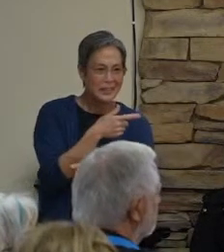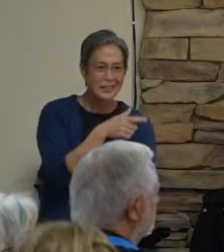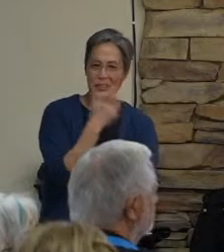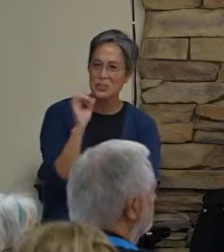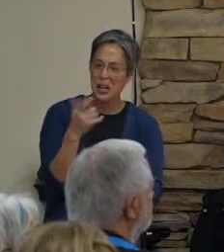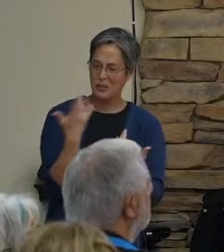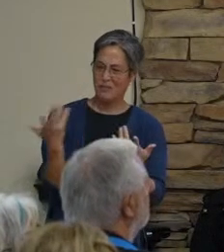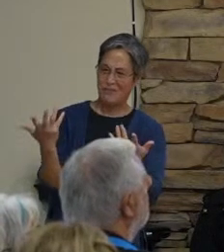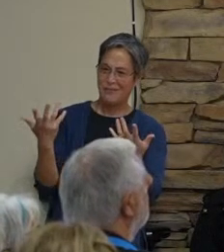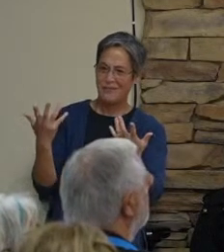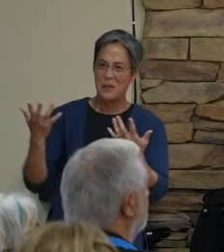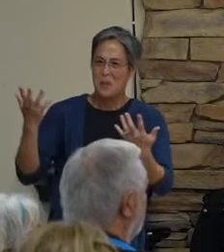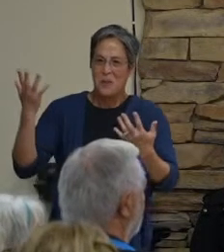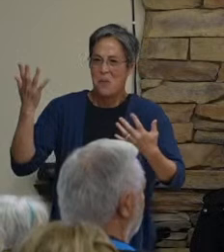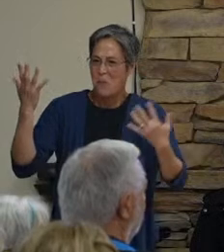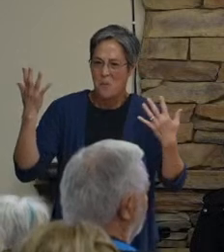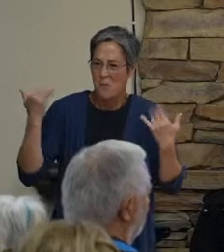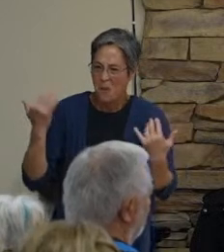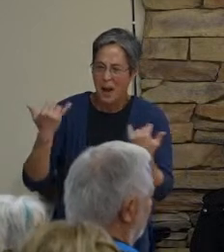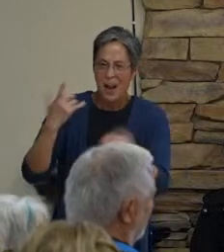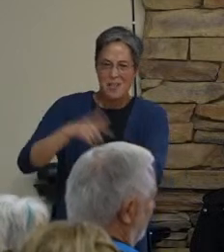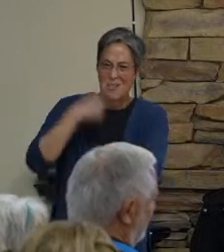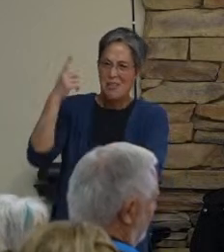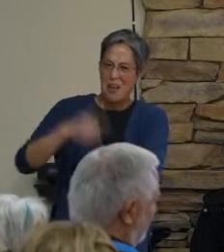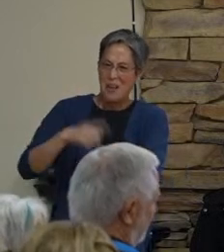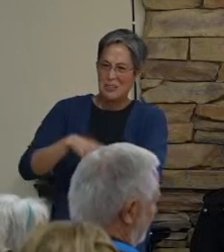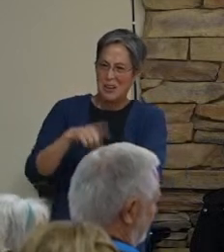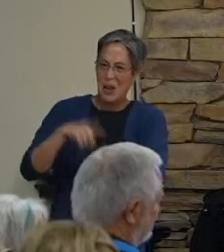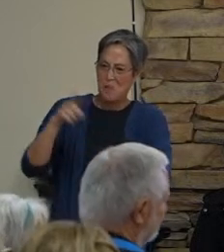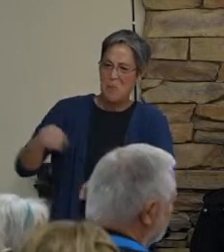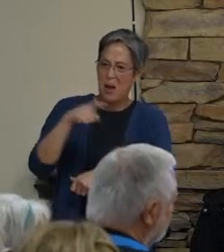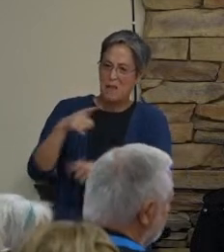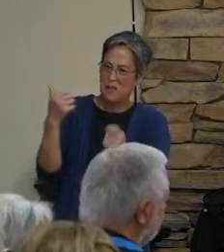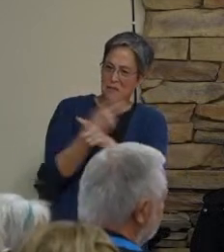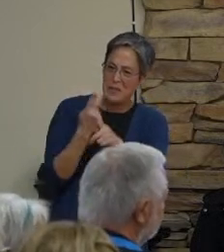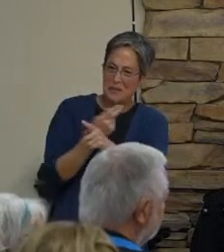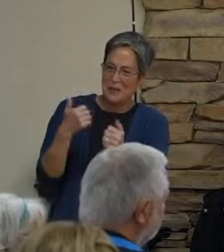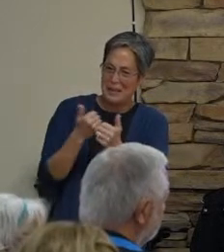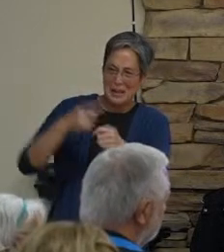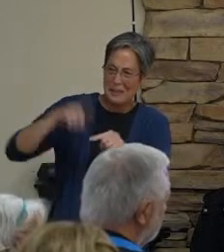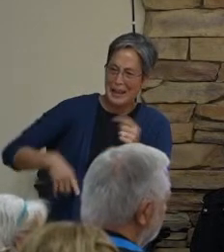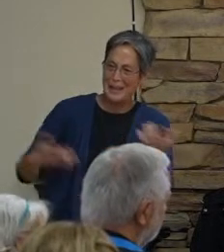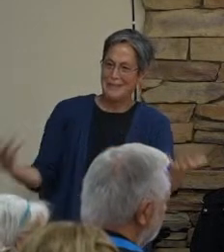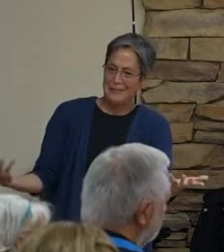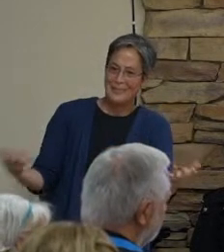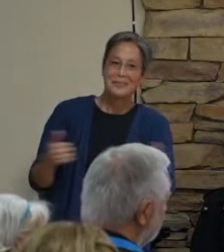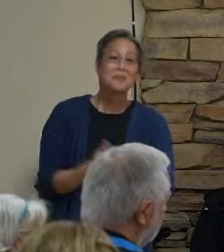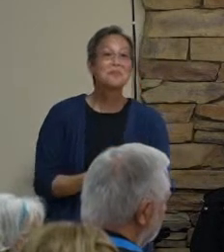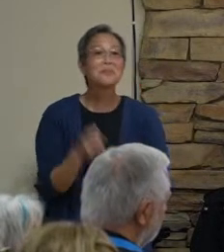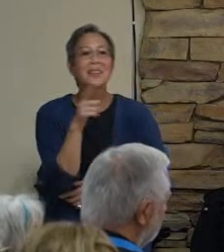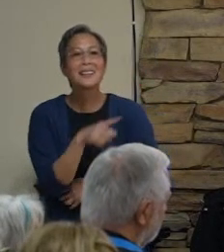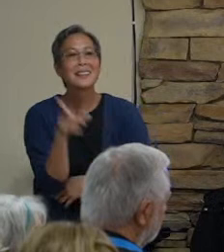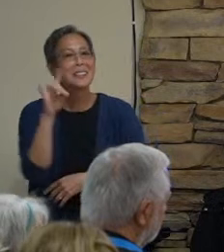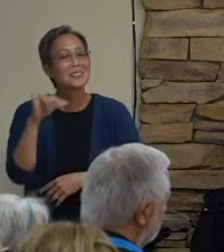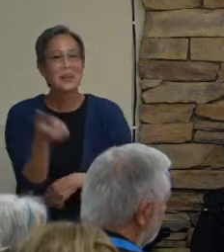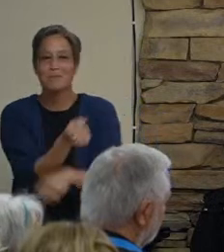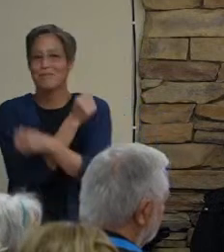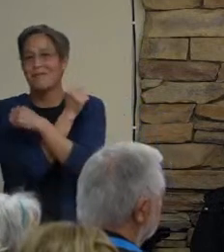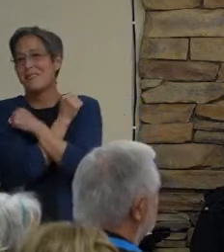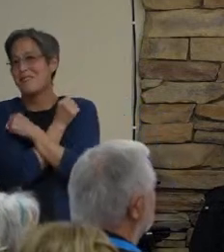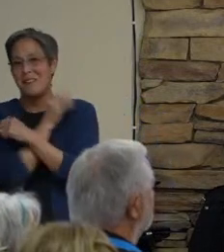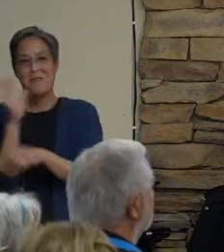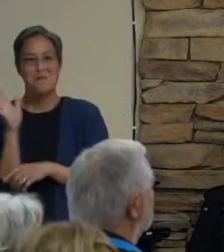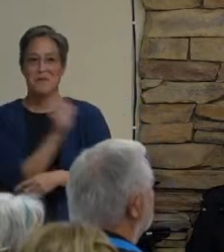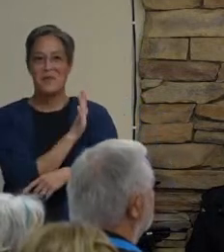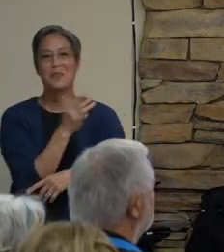taking these new people so long to figure out the game. These dogs love